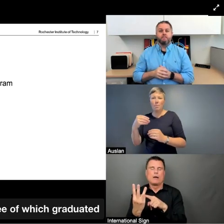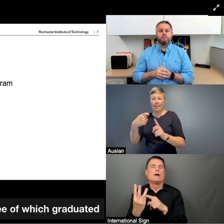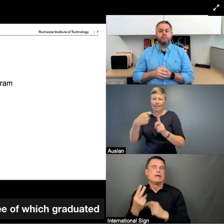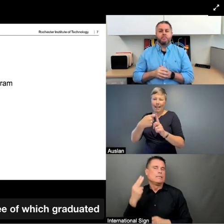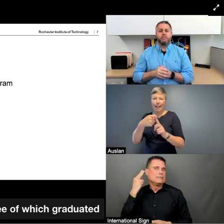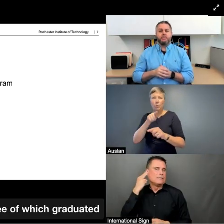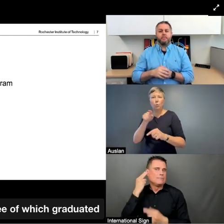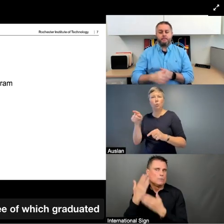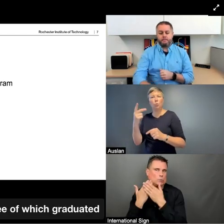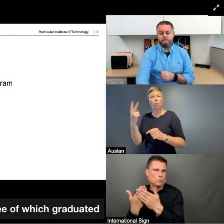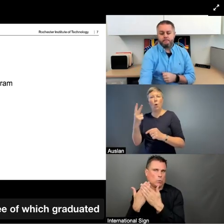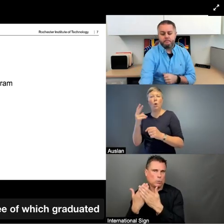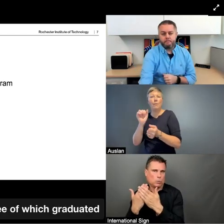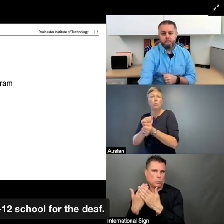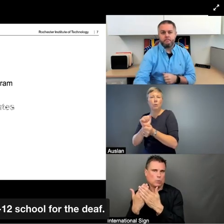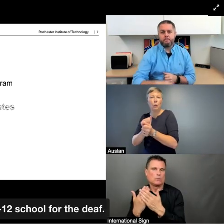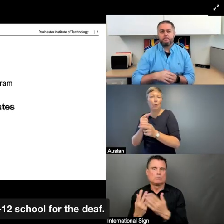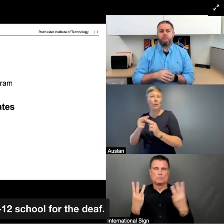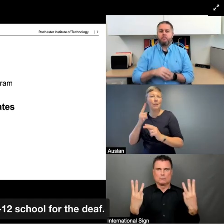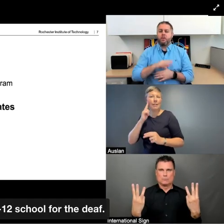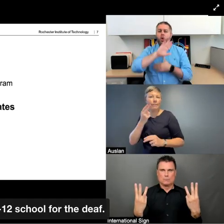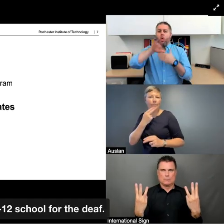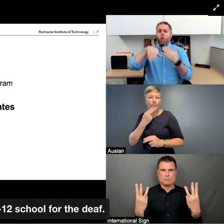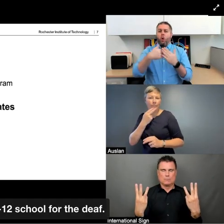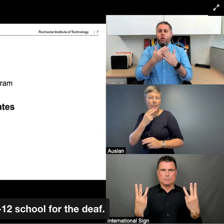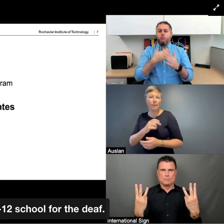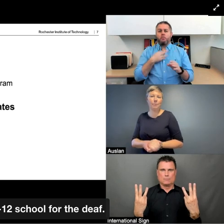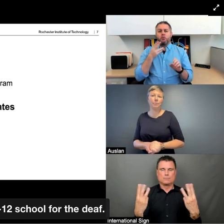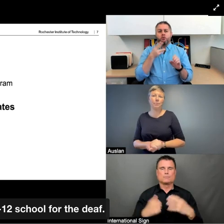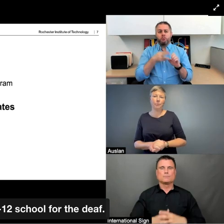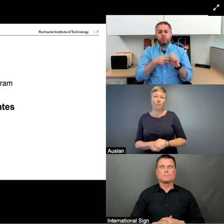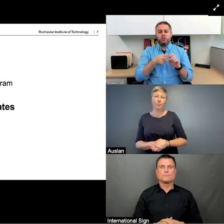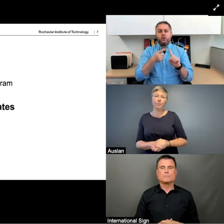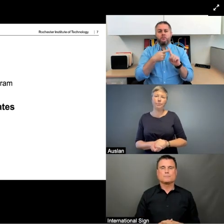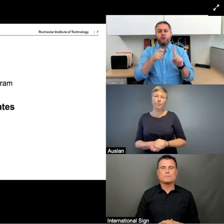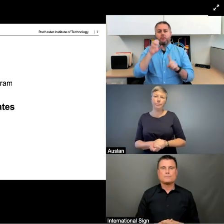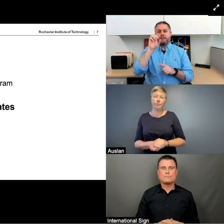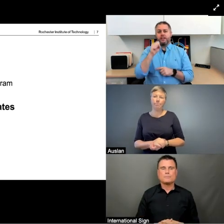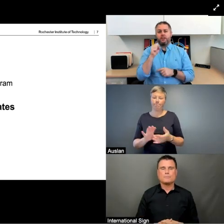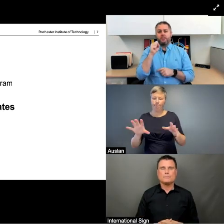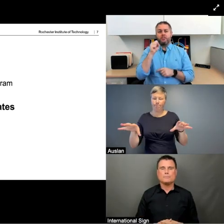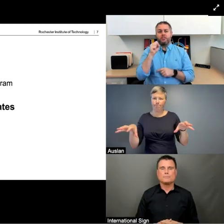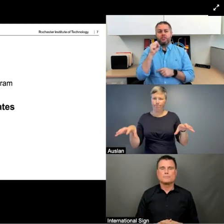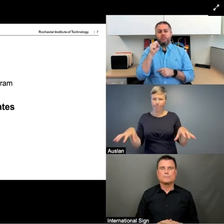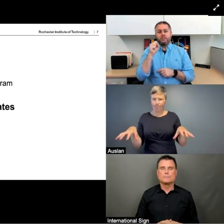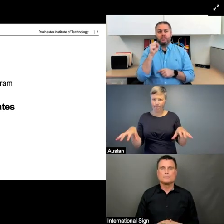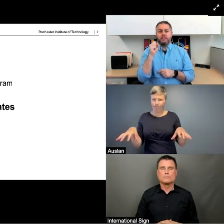and 3 of which graduated from a K-12 school for the deaf.